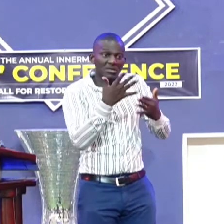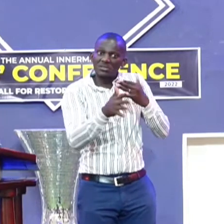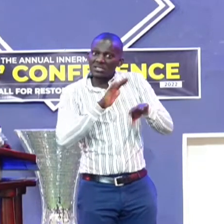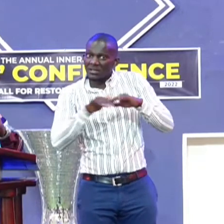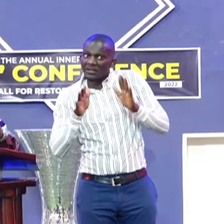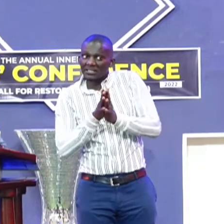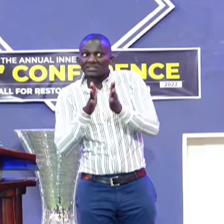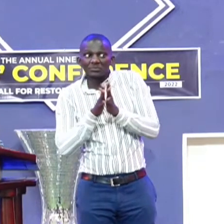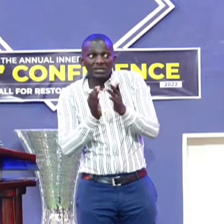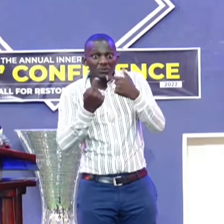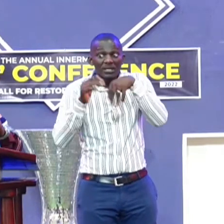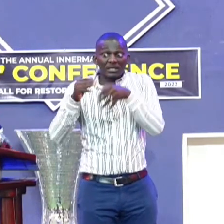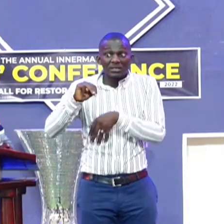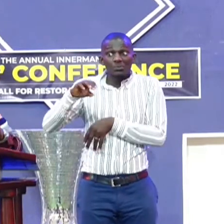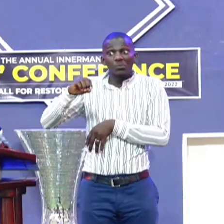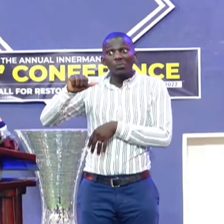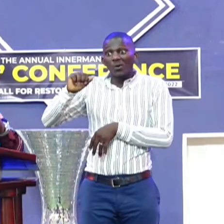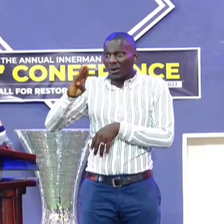themselves.